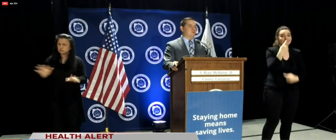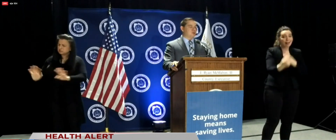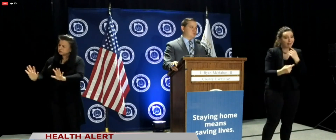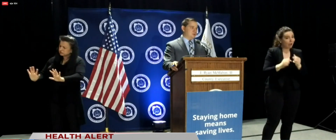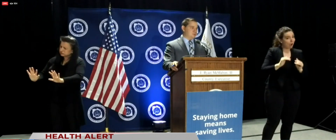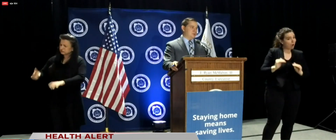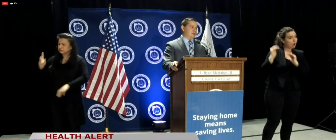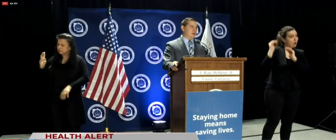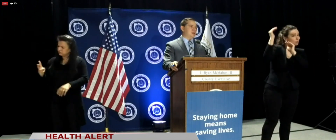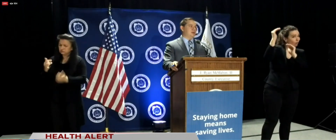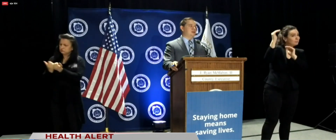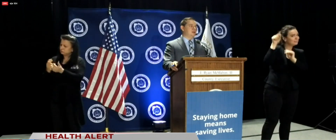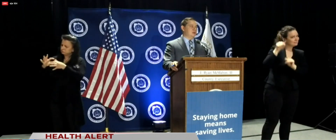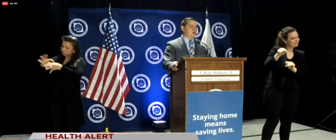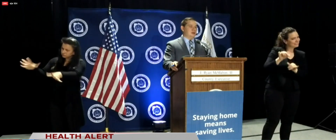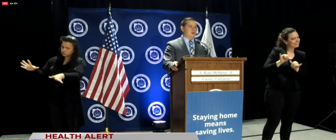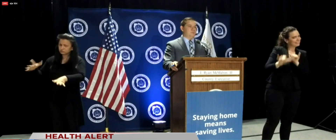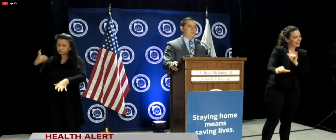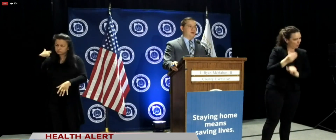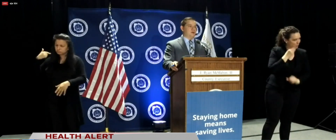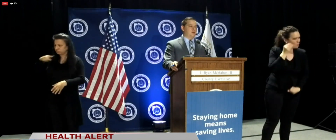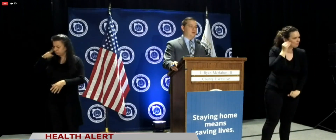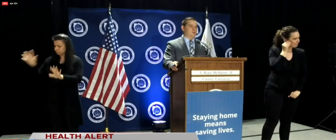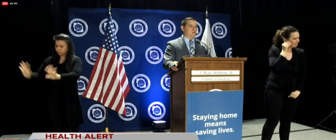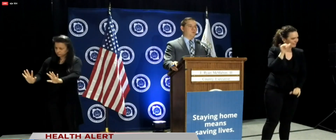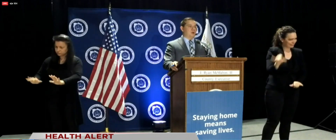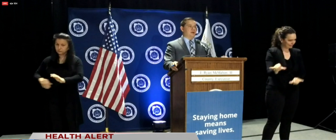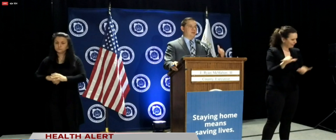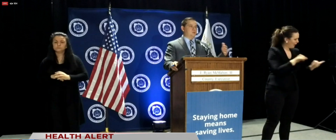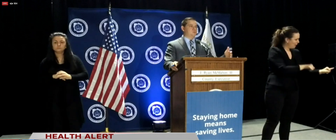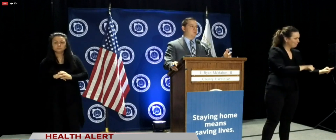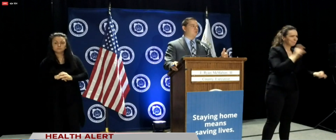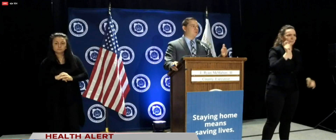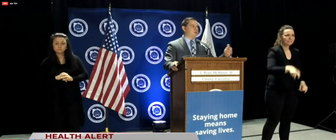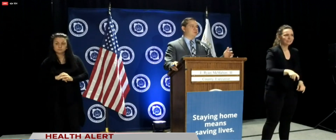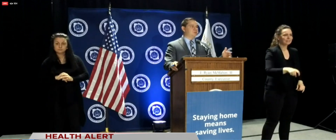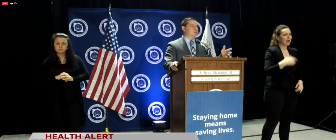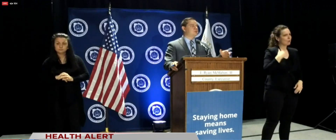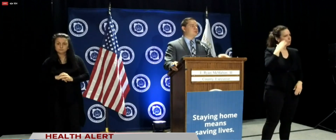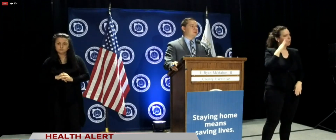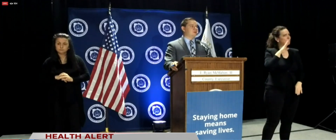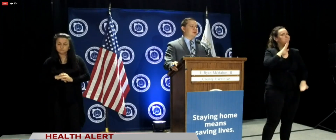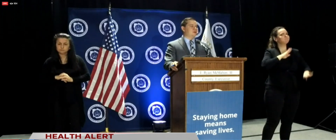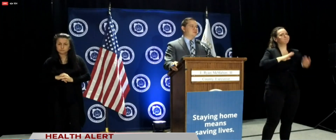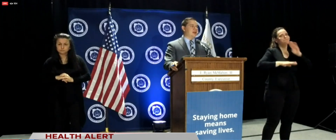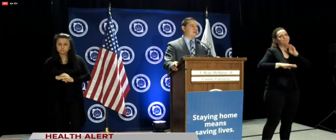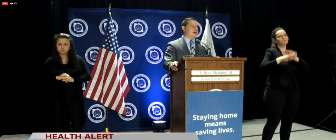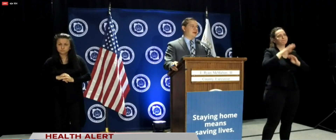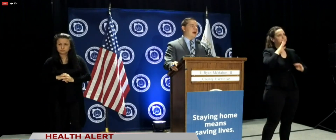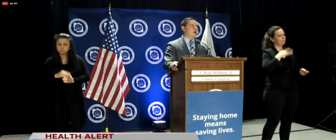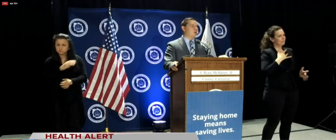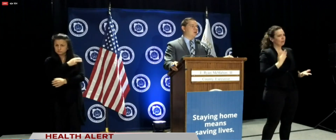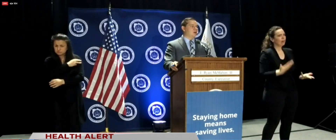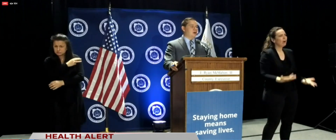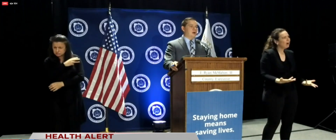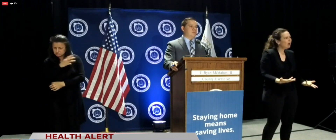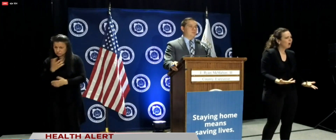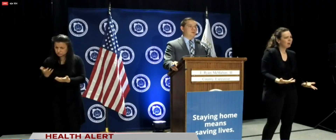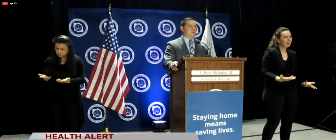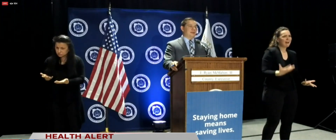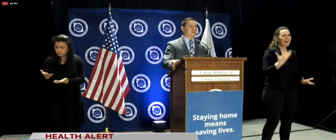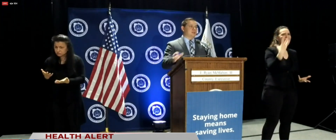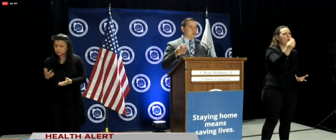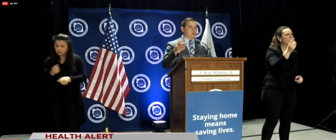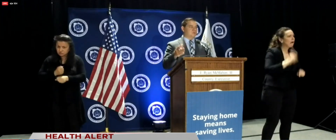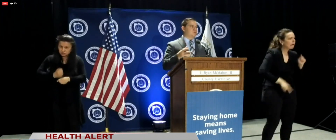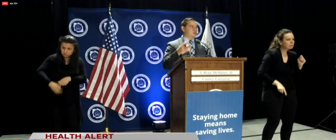that frustrates me. And I know that the people who probably are in this boat feel, they understand that now.